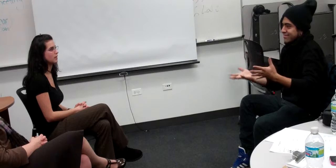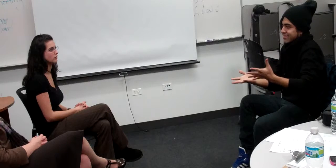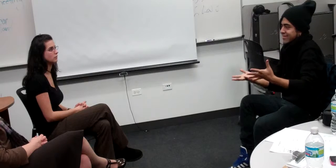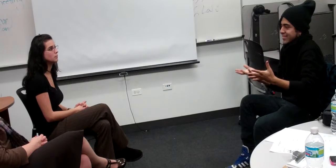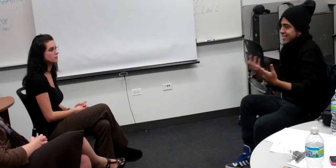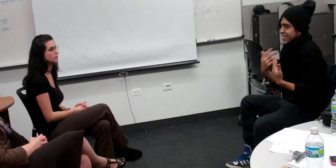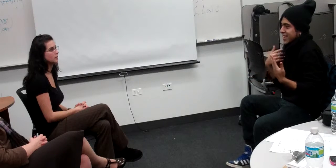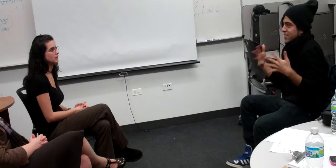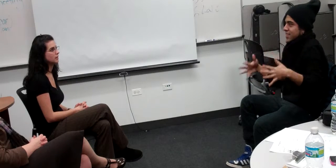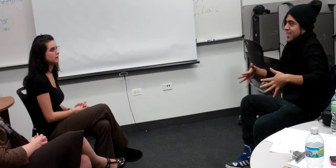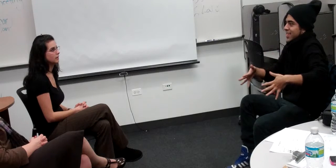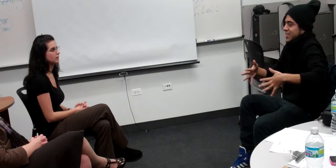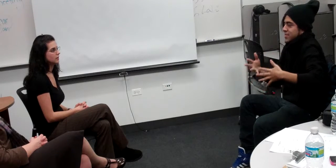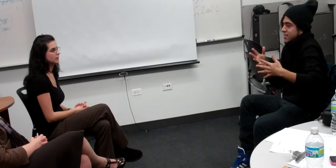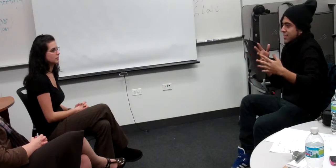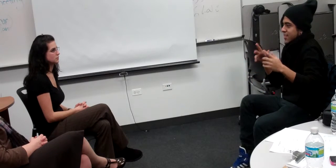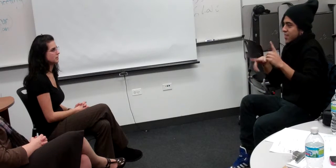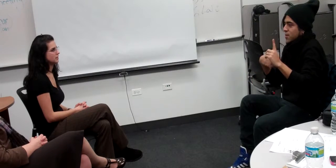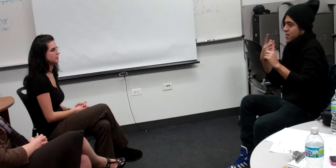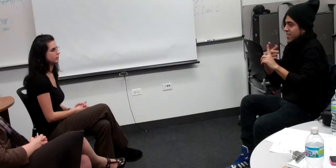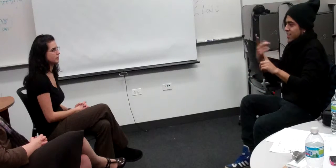bathroom. I was really nervous.